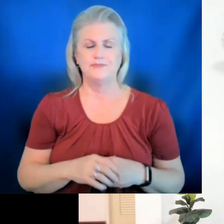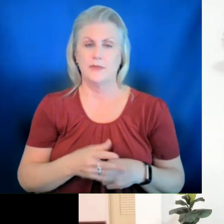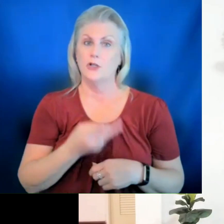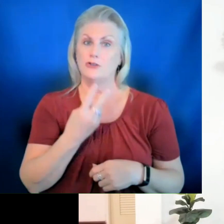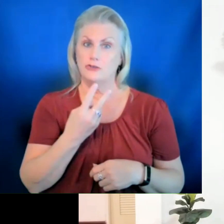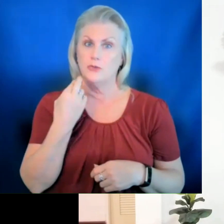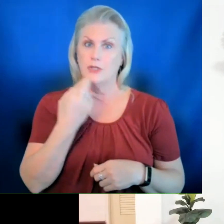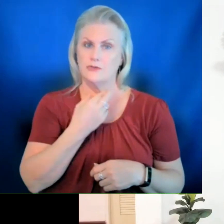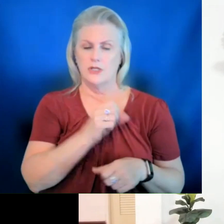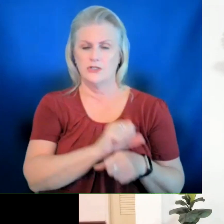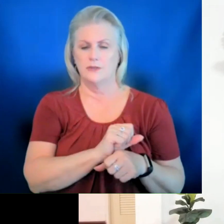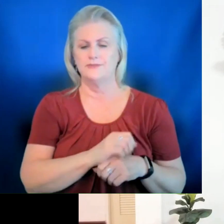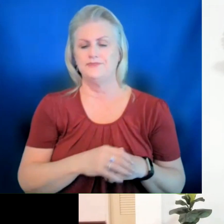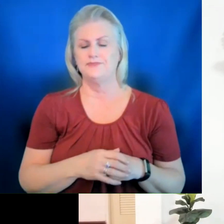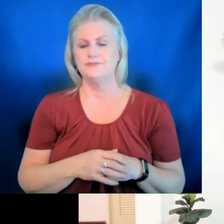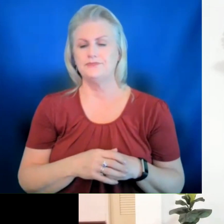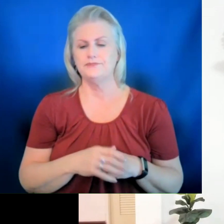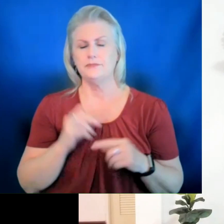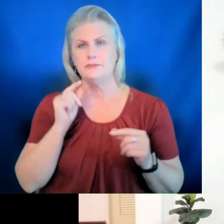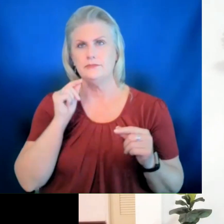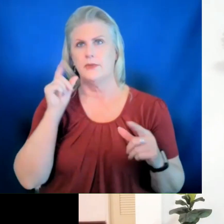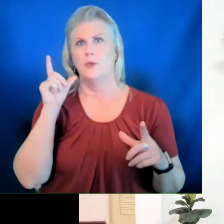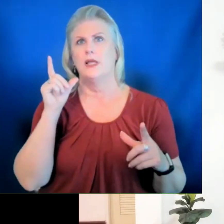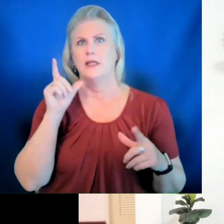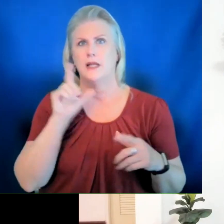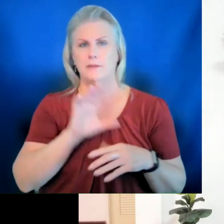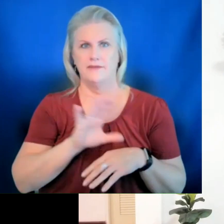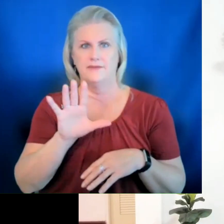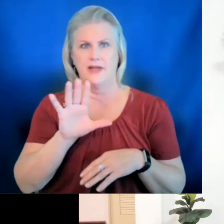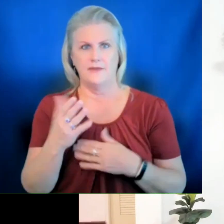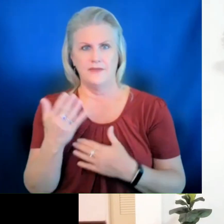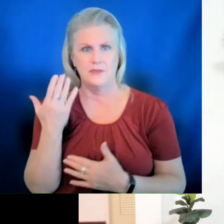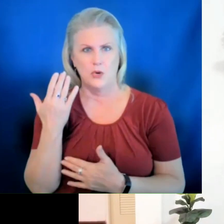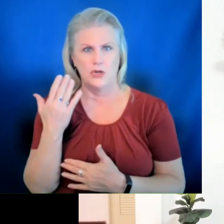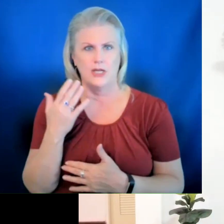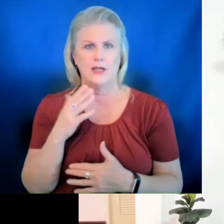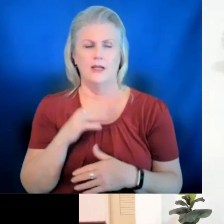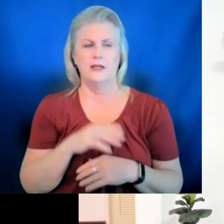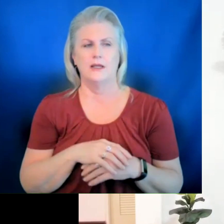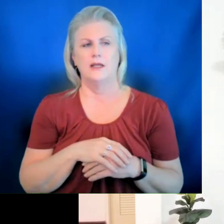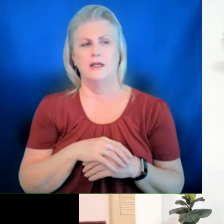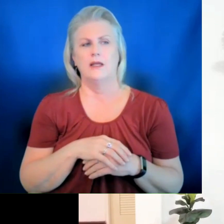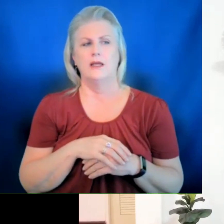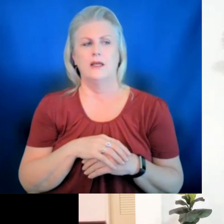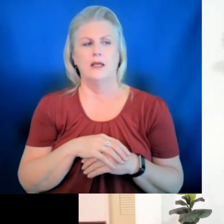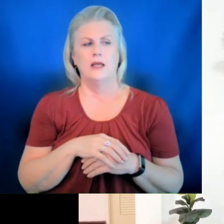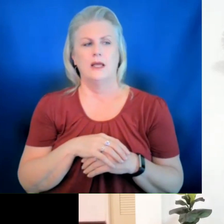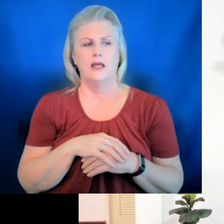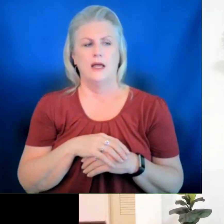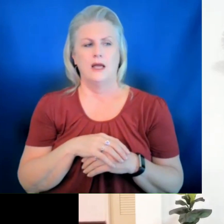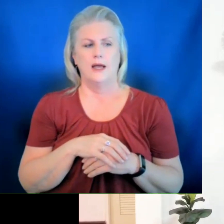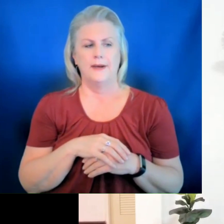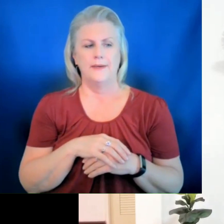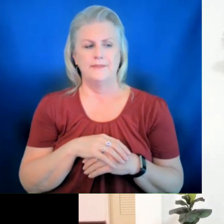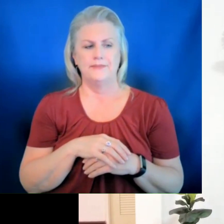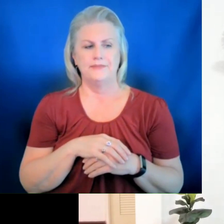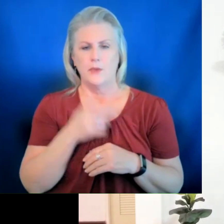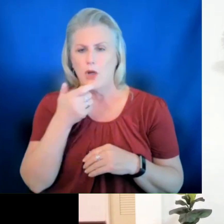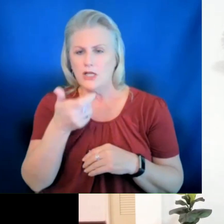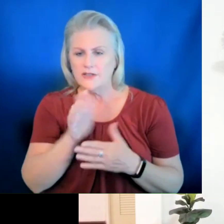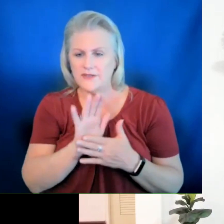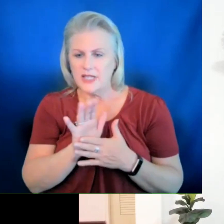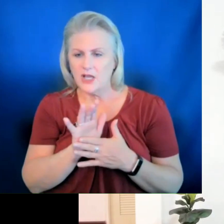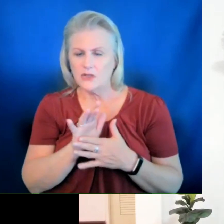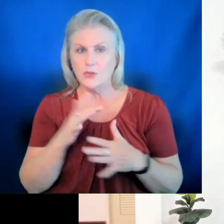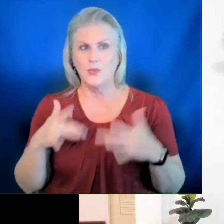two restaurant jobs. And I was waking up at 5 a.m. in the morning and like going through the videos and like